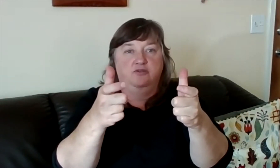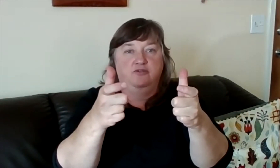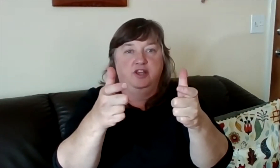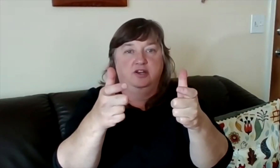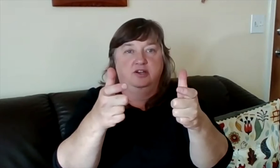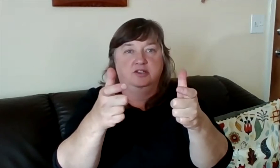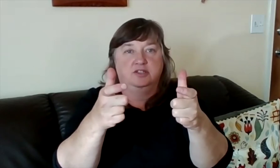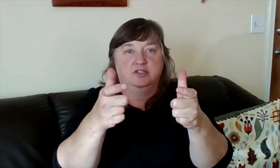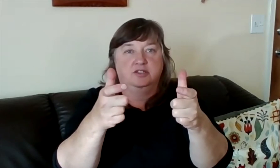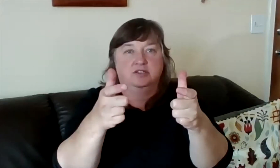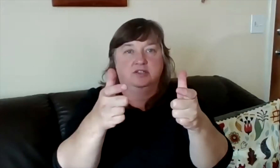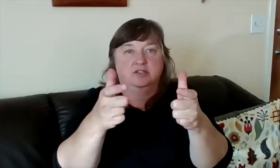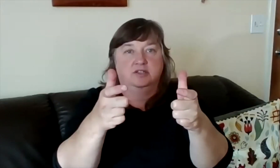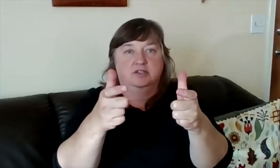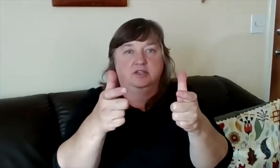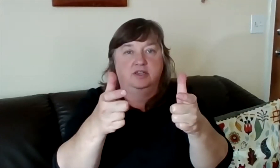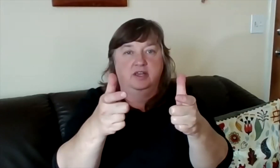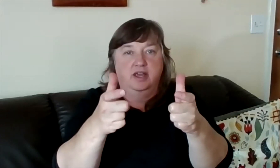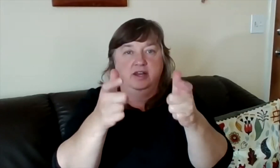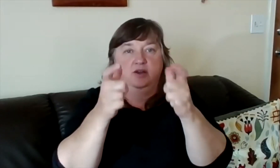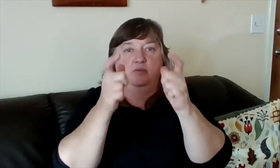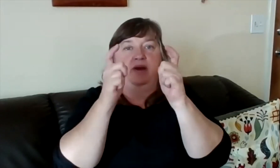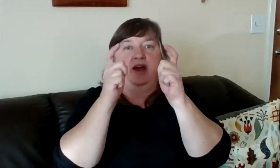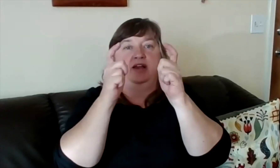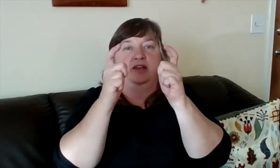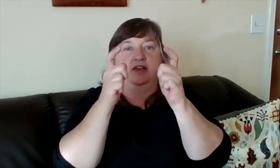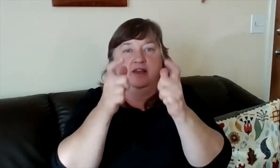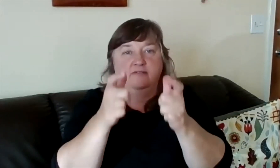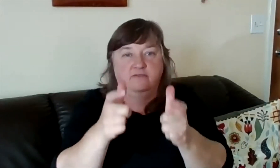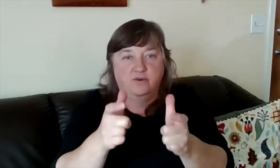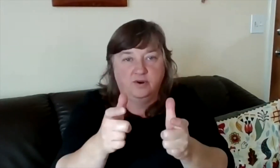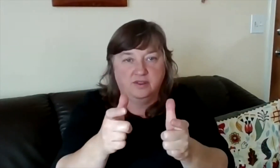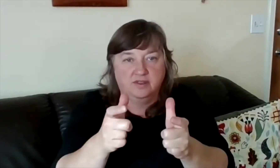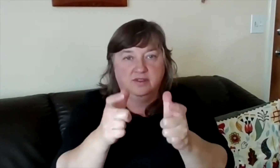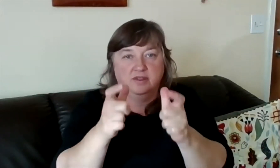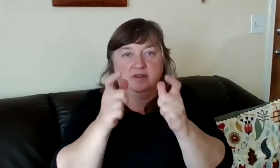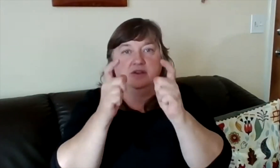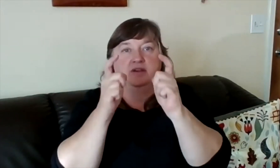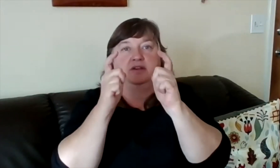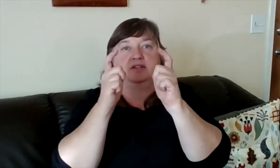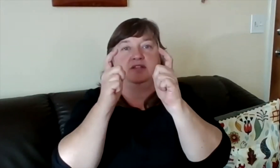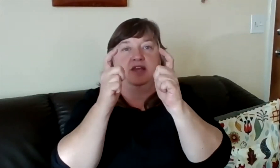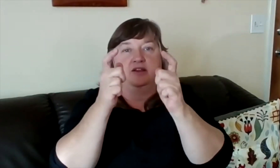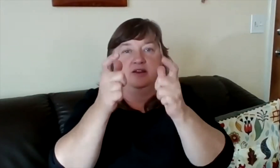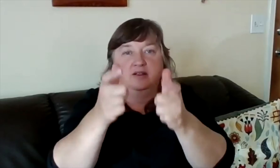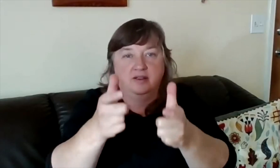fingers, and go back and forth together.